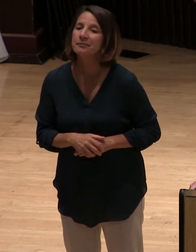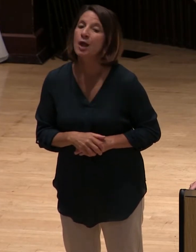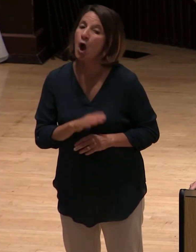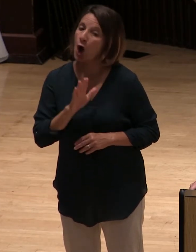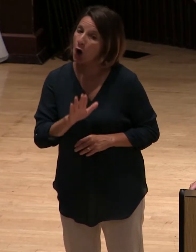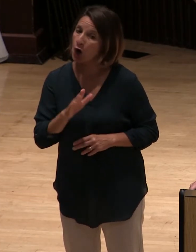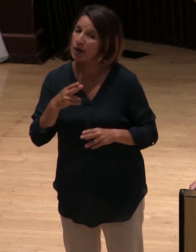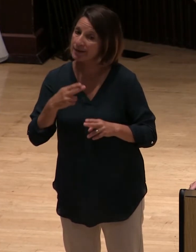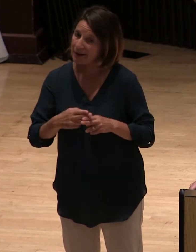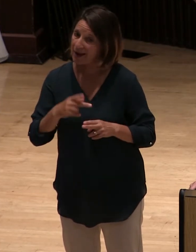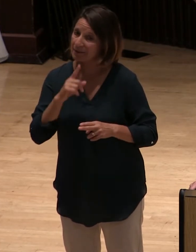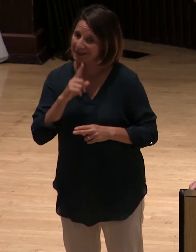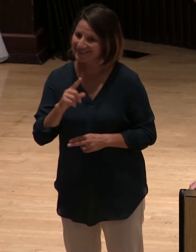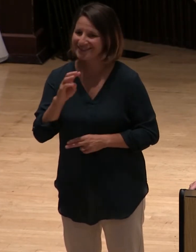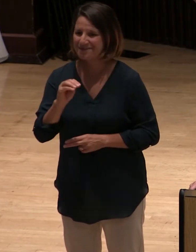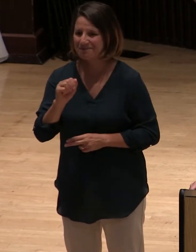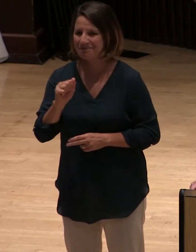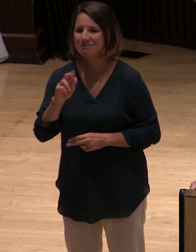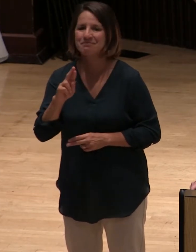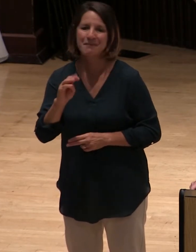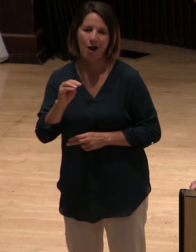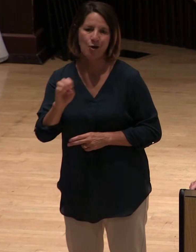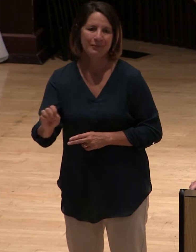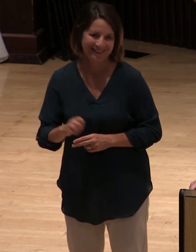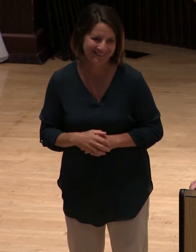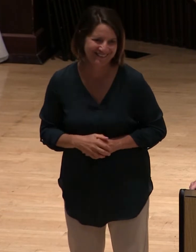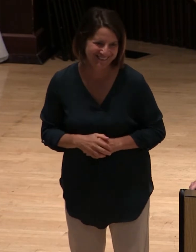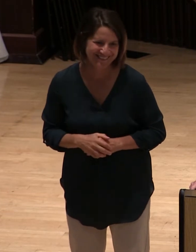Her name is Marmee."